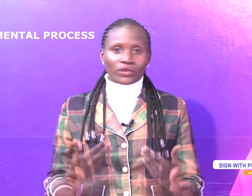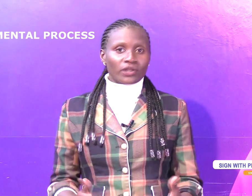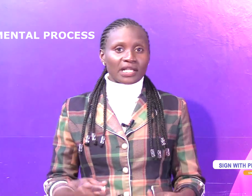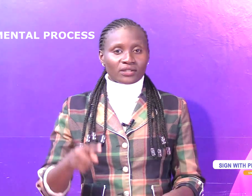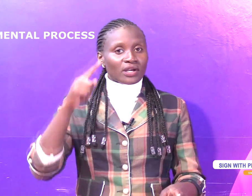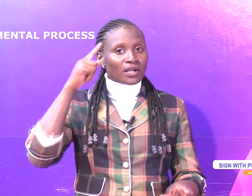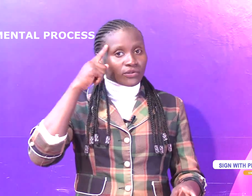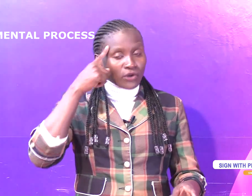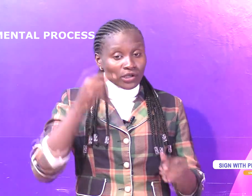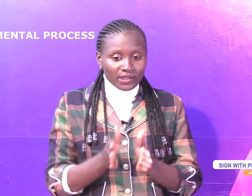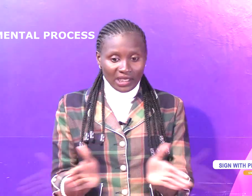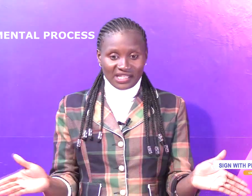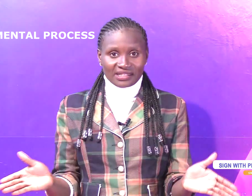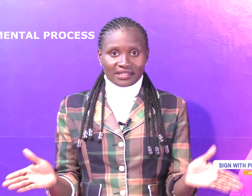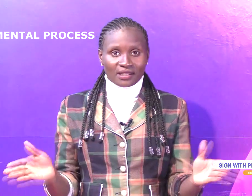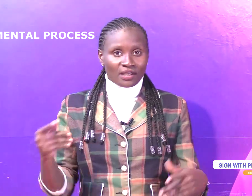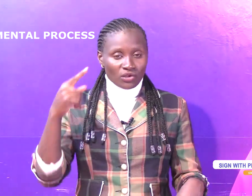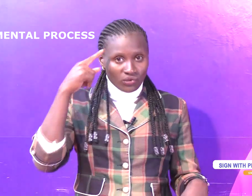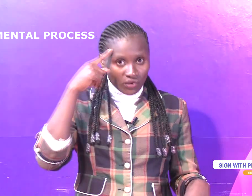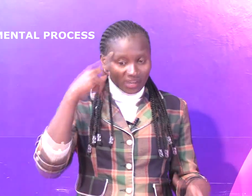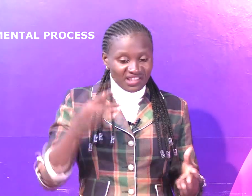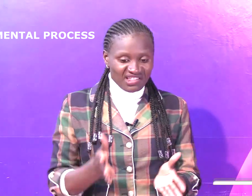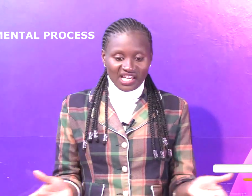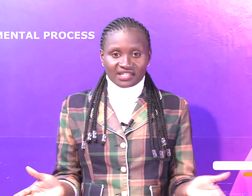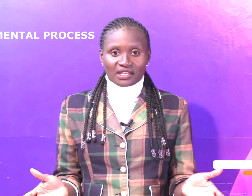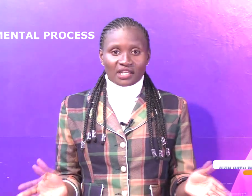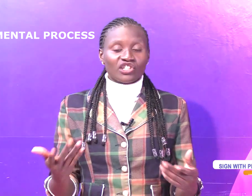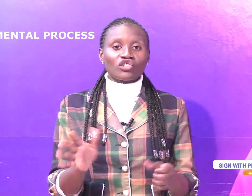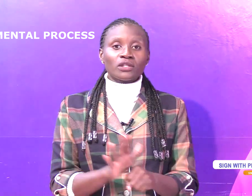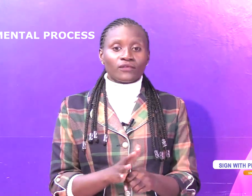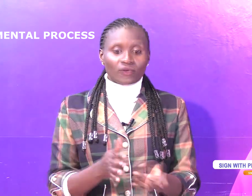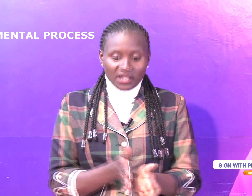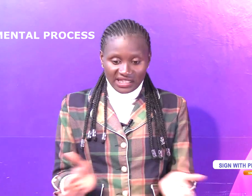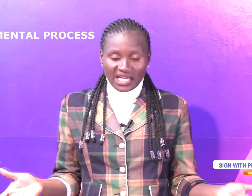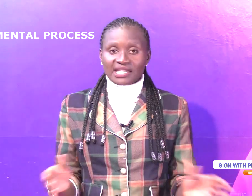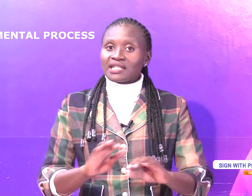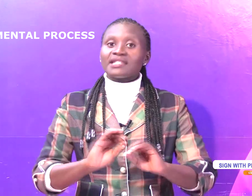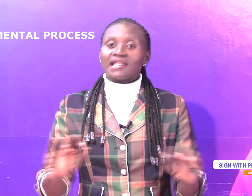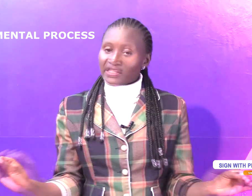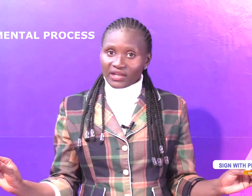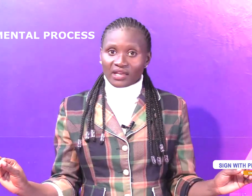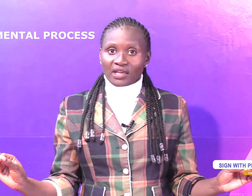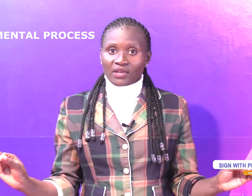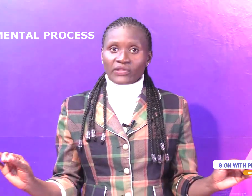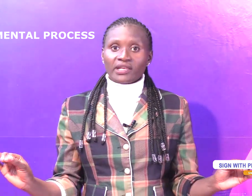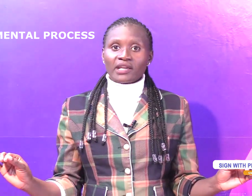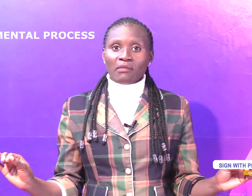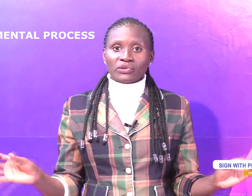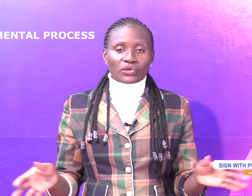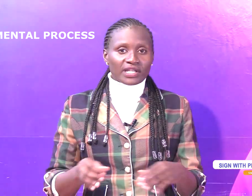So thoughtless, you thoughtless. It is not a fool, it is less, and it is nothing you're thinking about. So it is